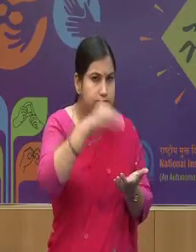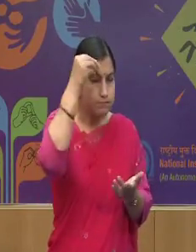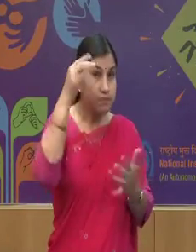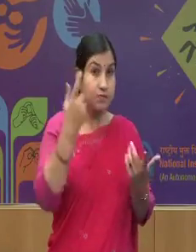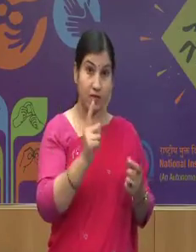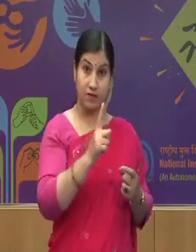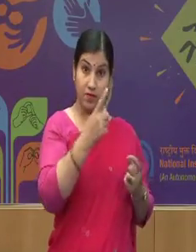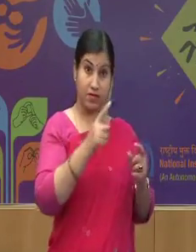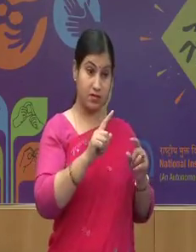this time period.